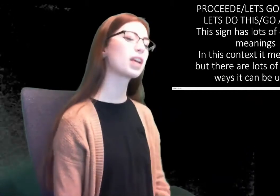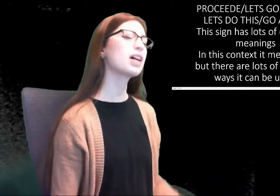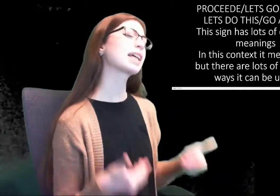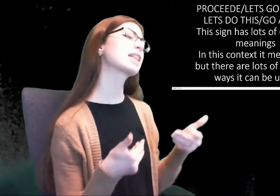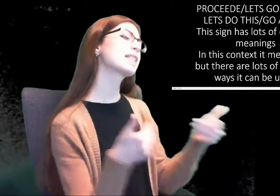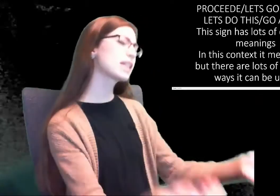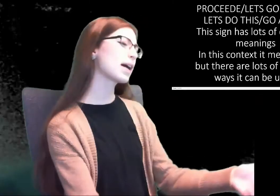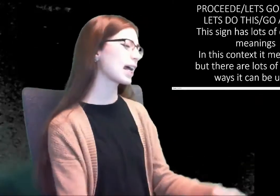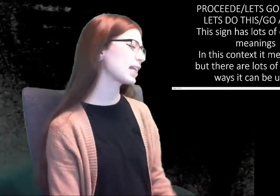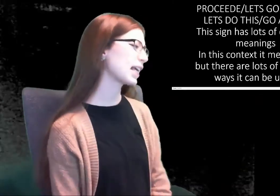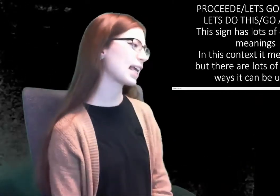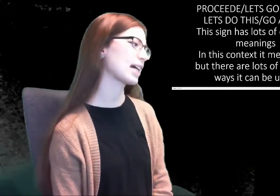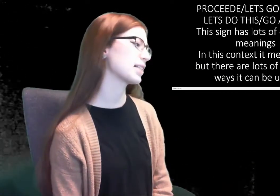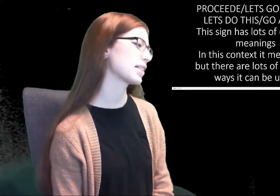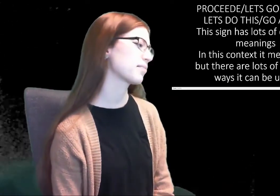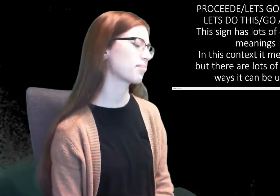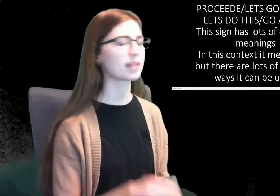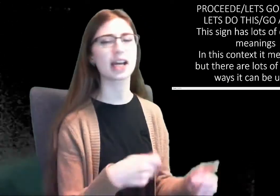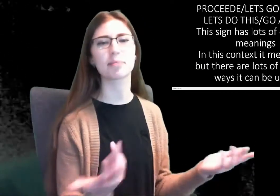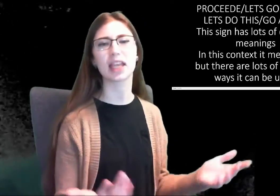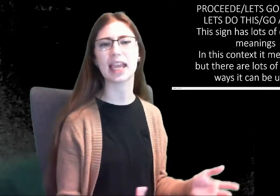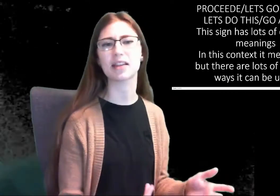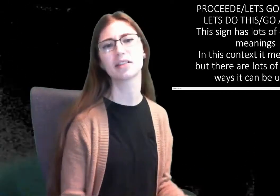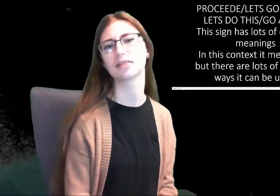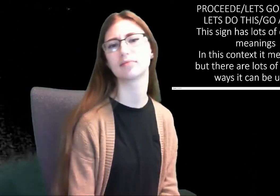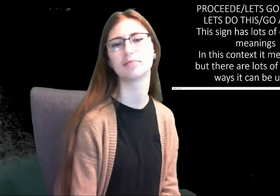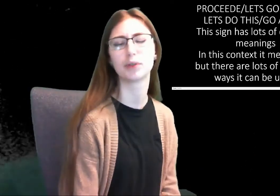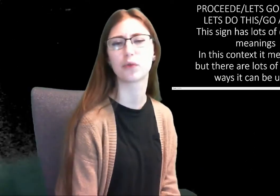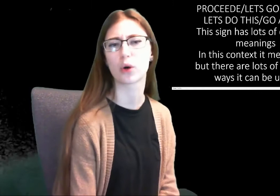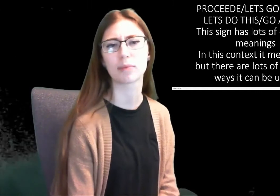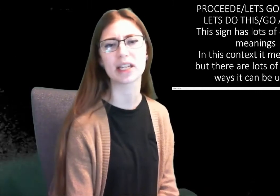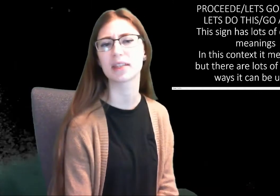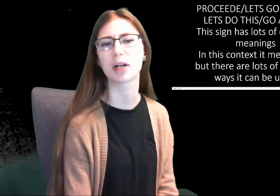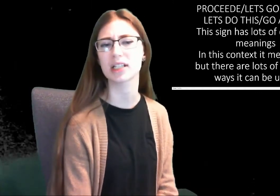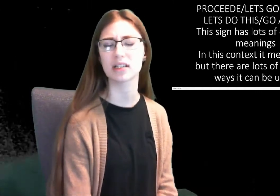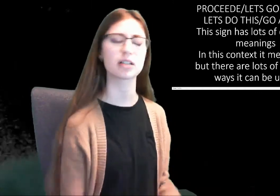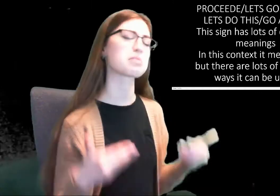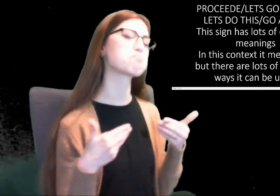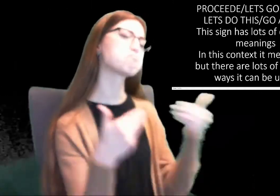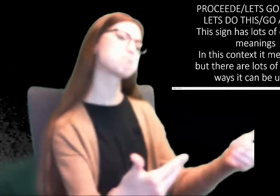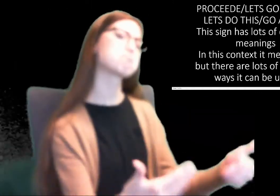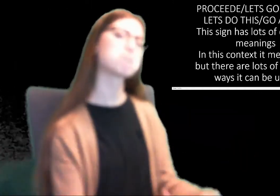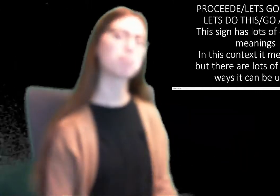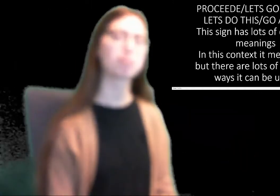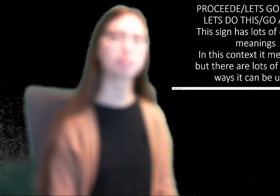like, let's go ahead and cut up the cake before we get the party started.